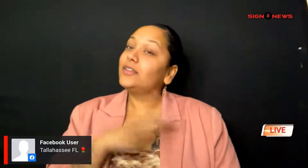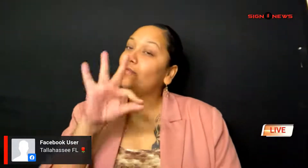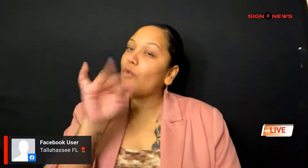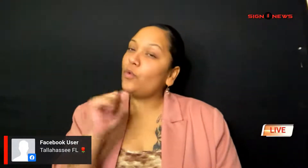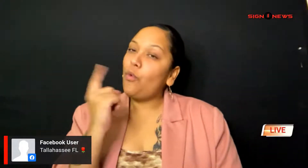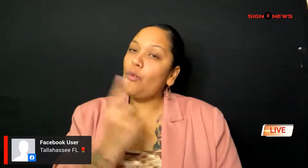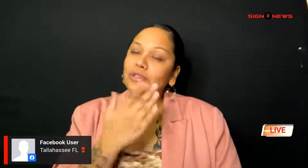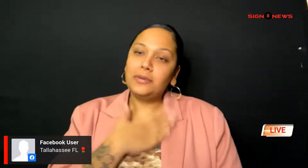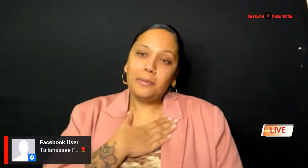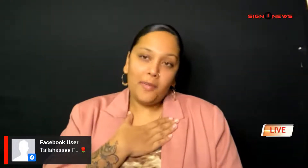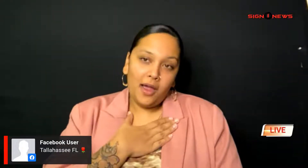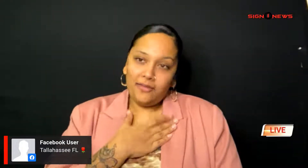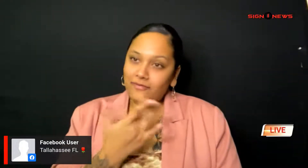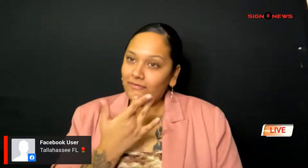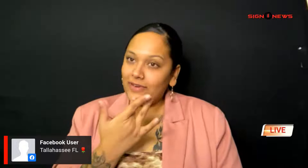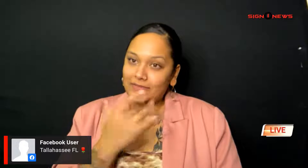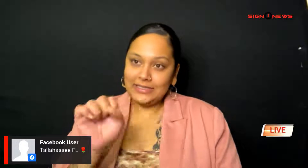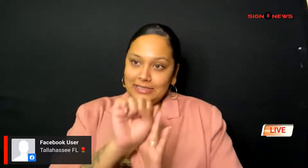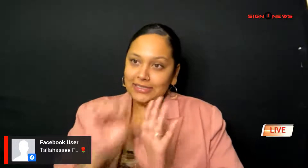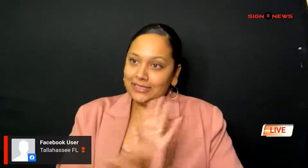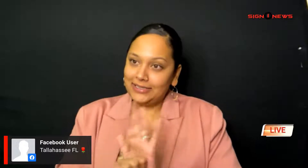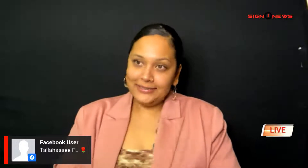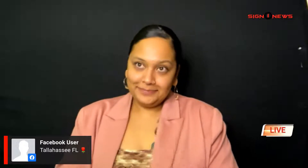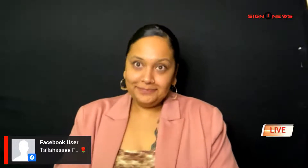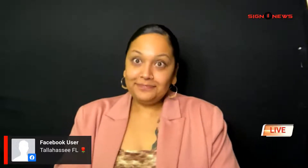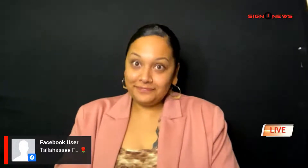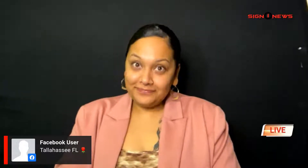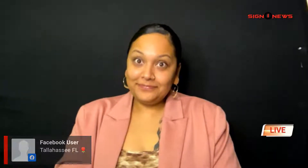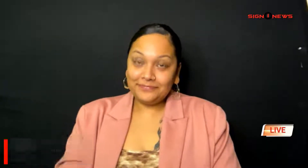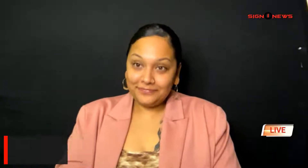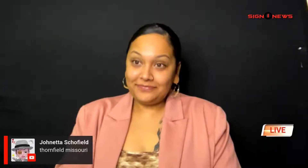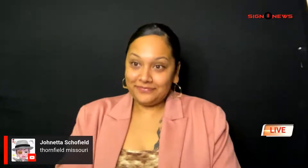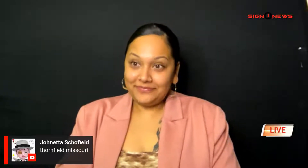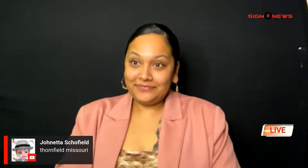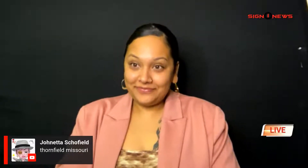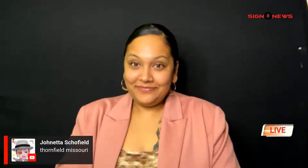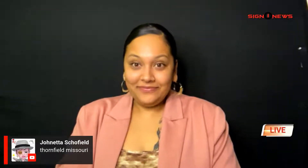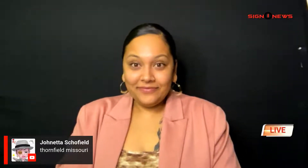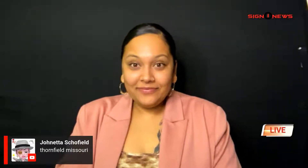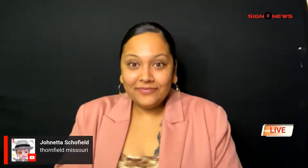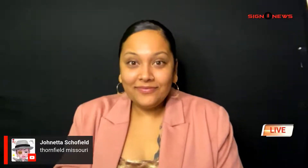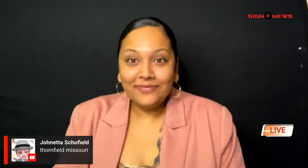Tallahassee. Florida is always my favorite state.